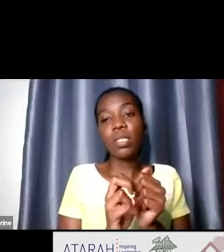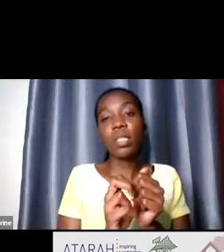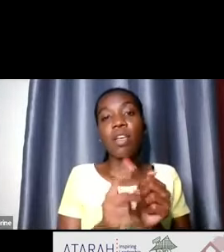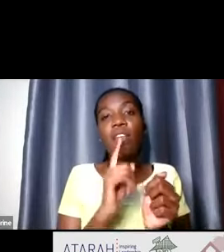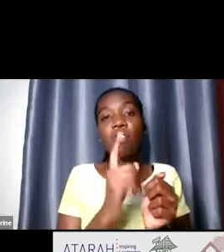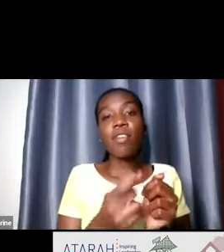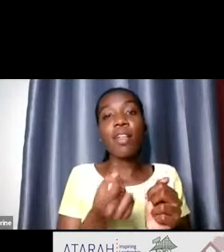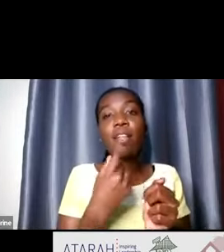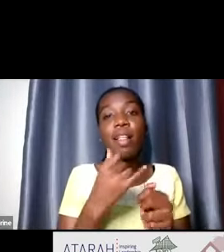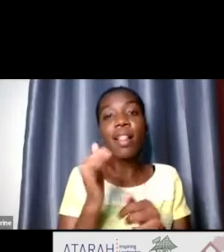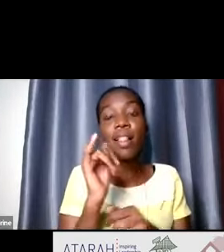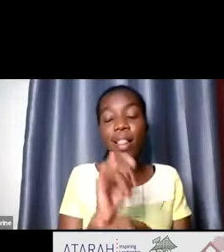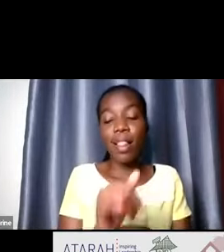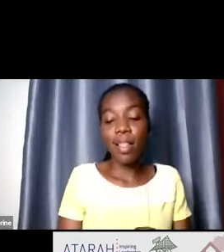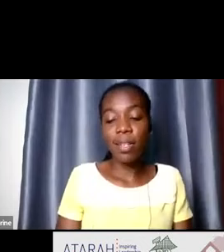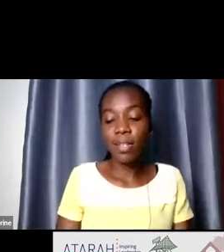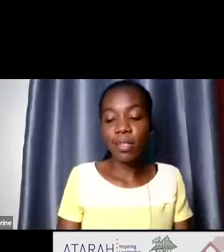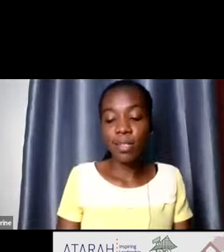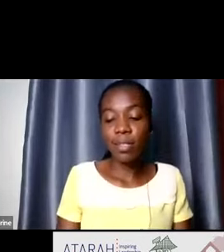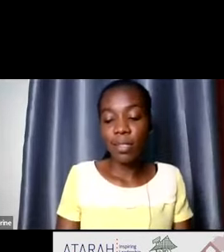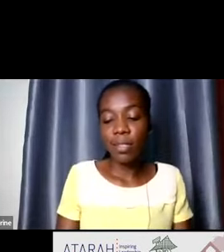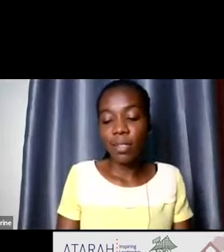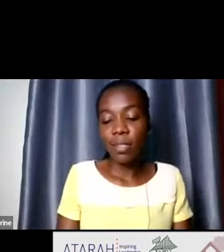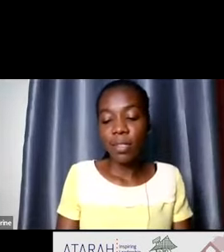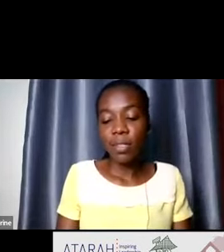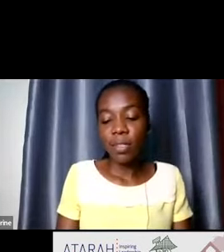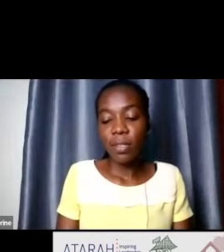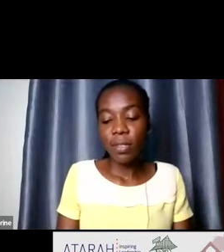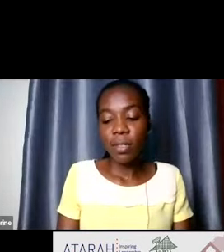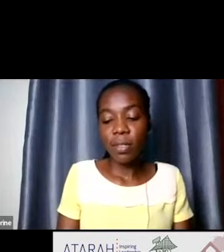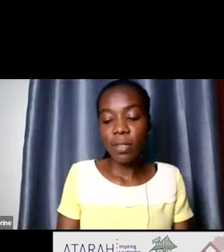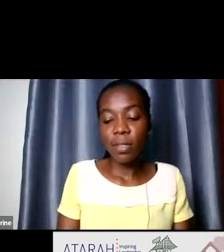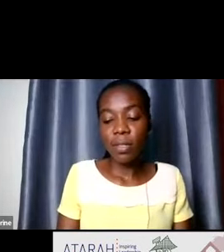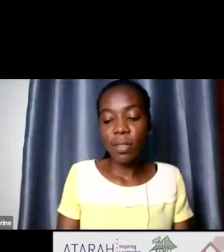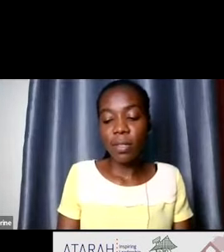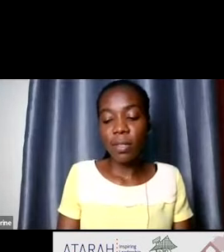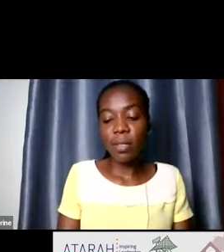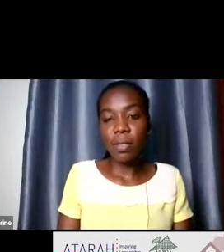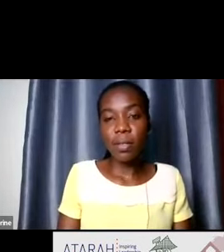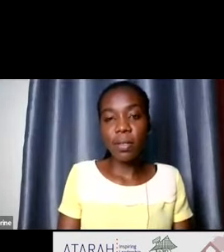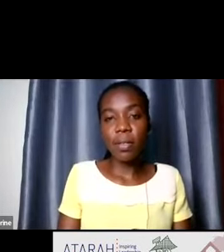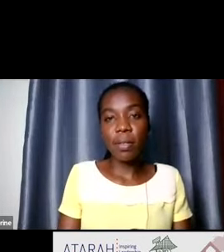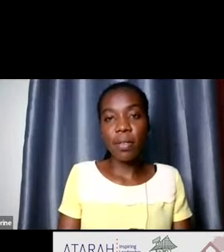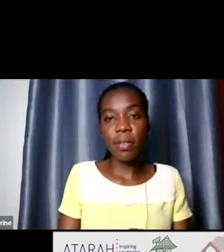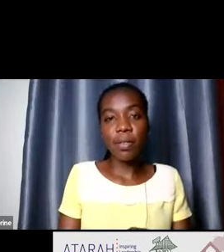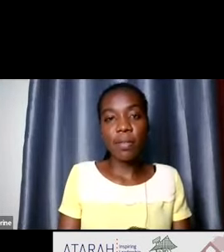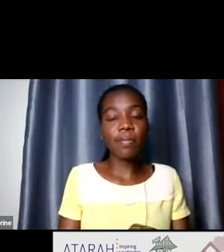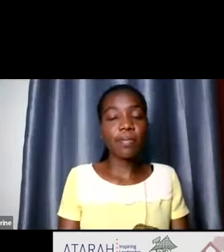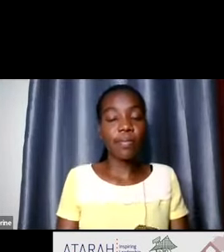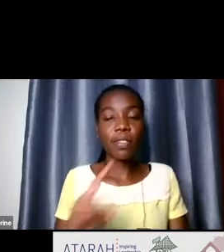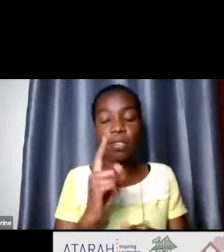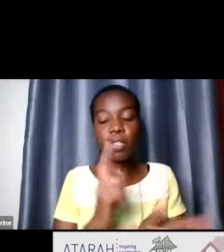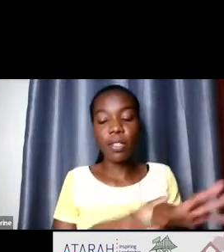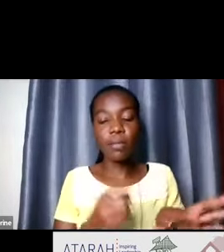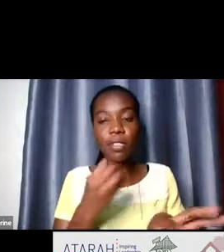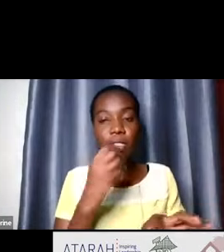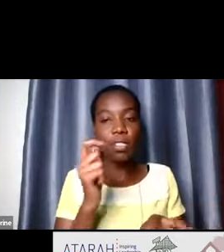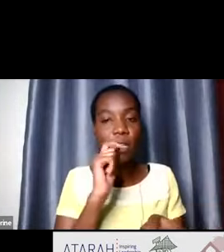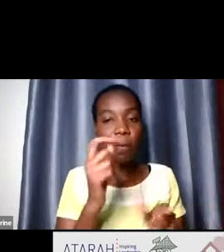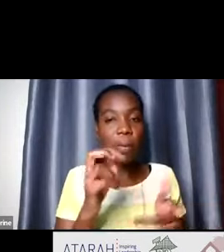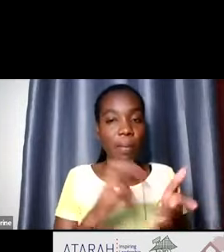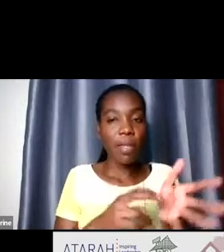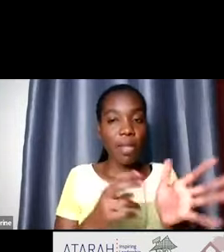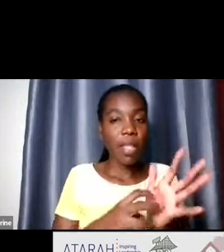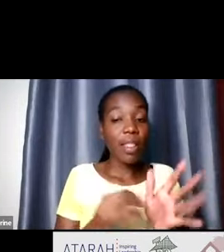the neurochemical we have when we eat good food. When you're biting your nyama choma, dopamine is released. So it's a